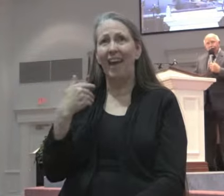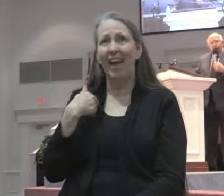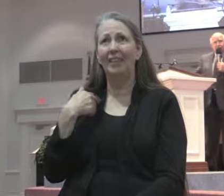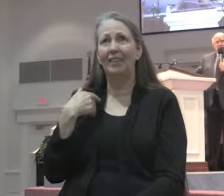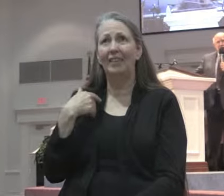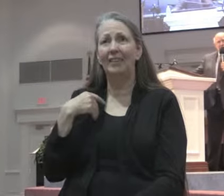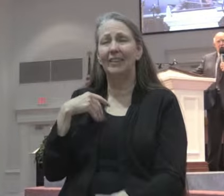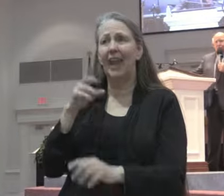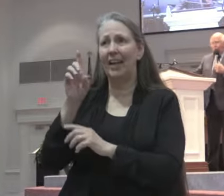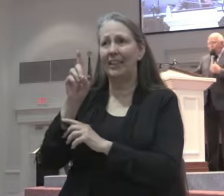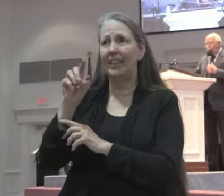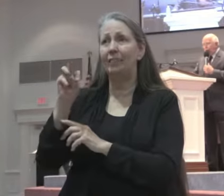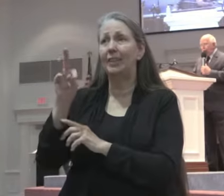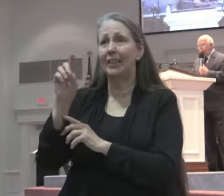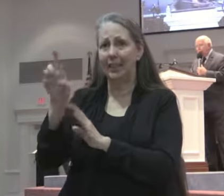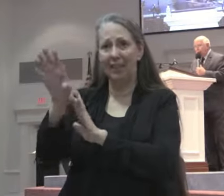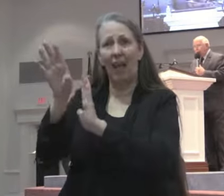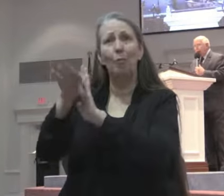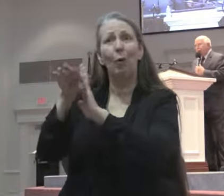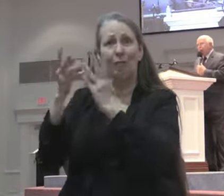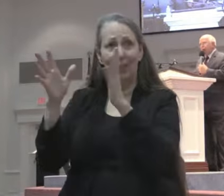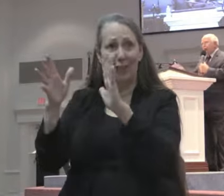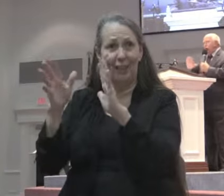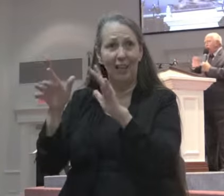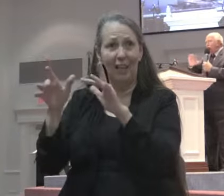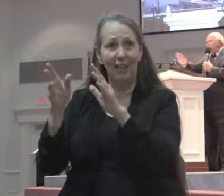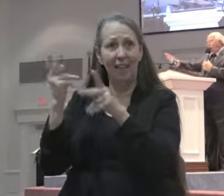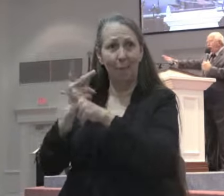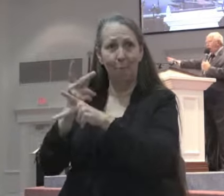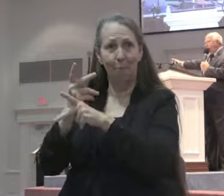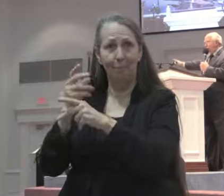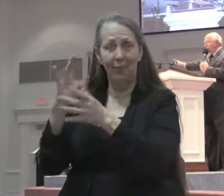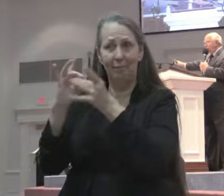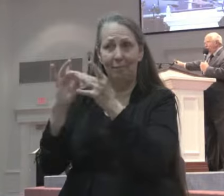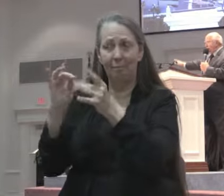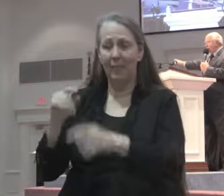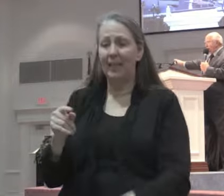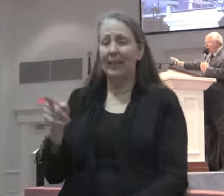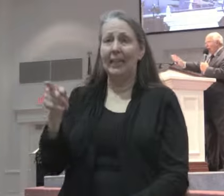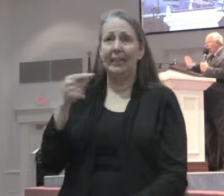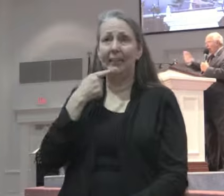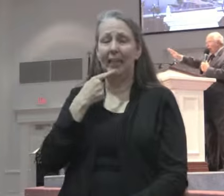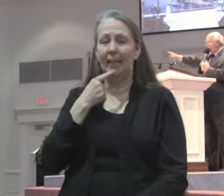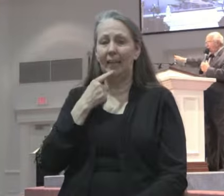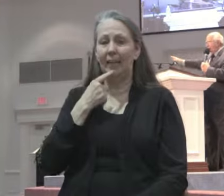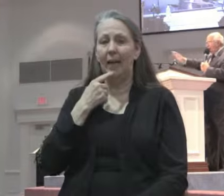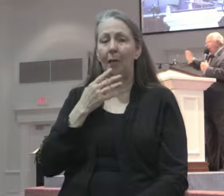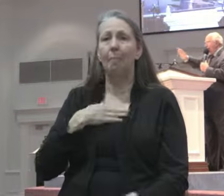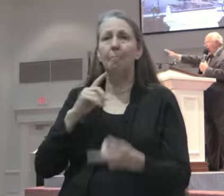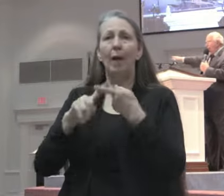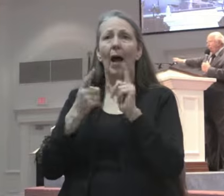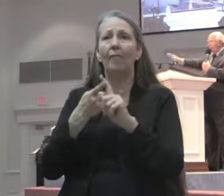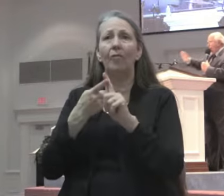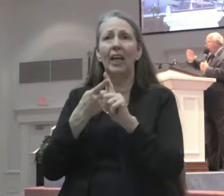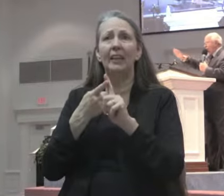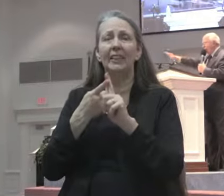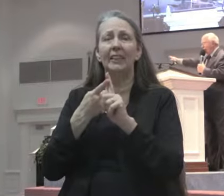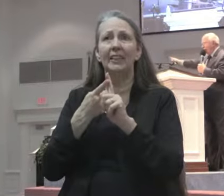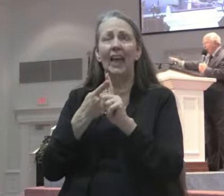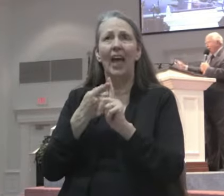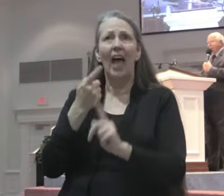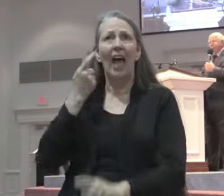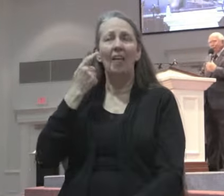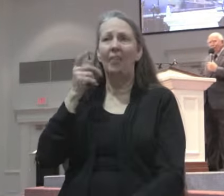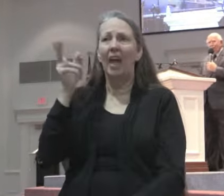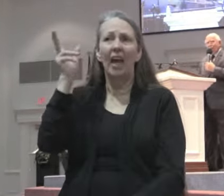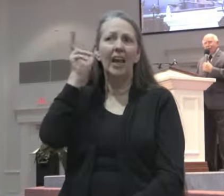on DVD and all of that. And he said, none of my friends are hearing anything from